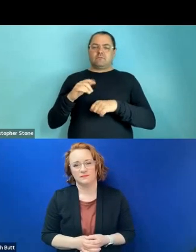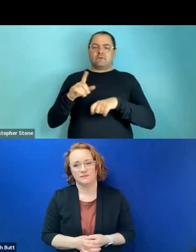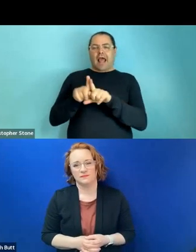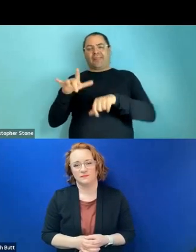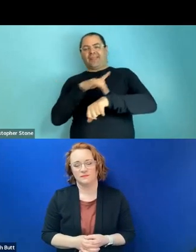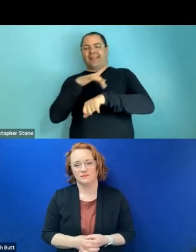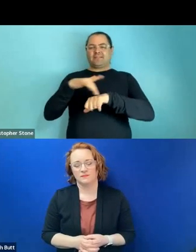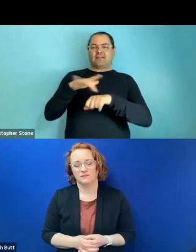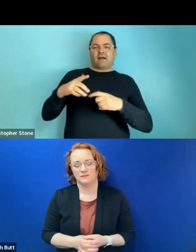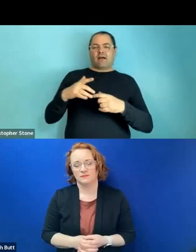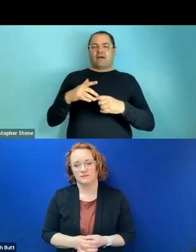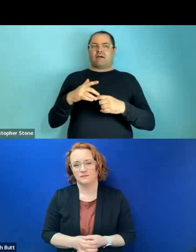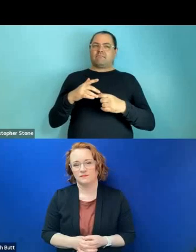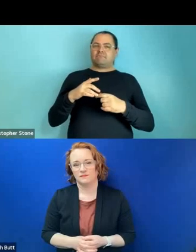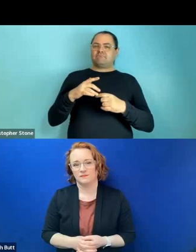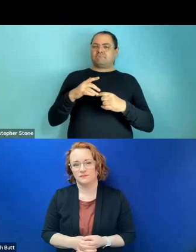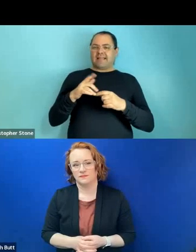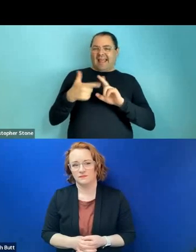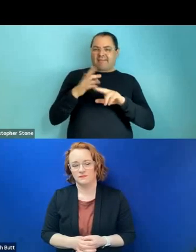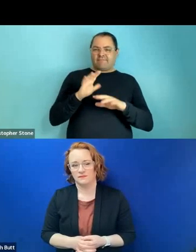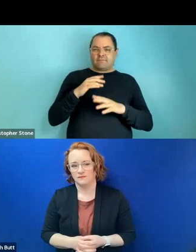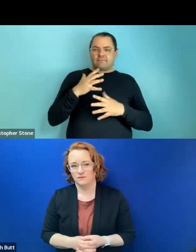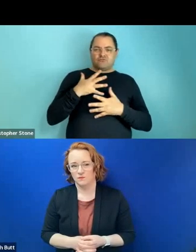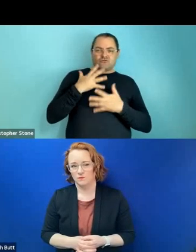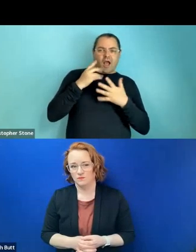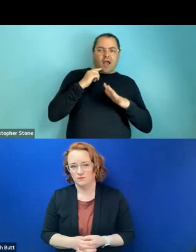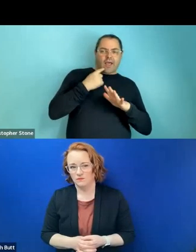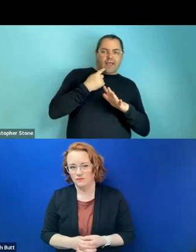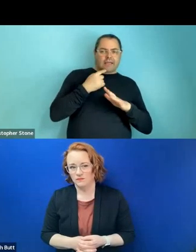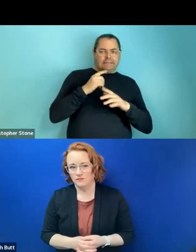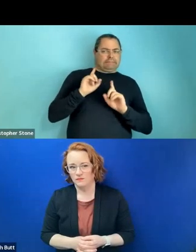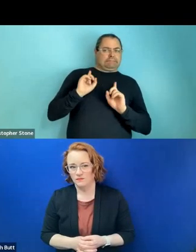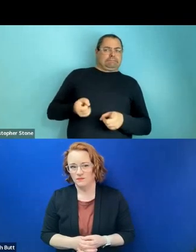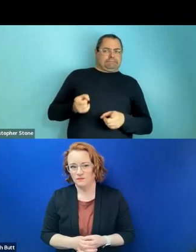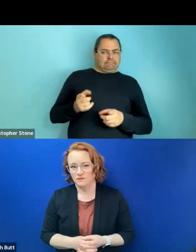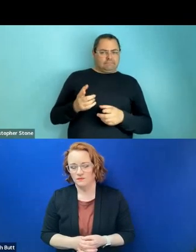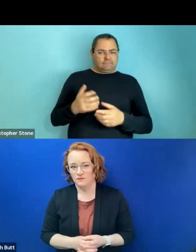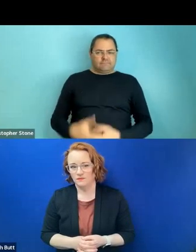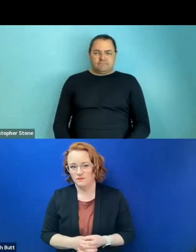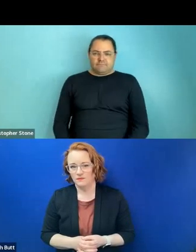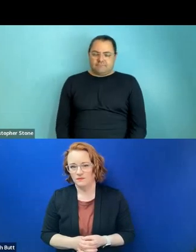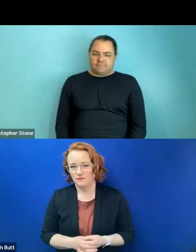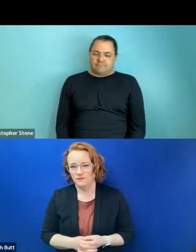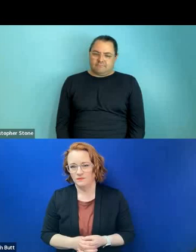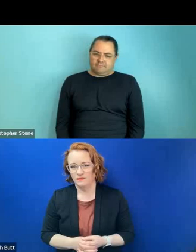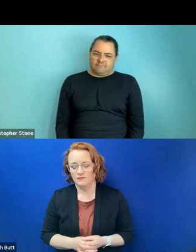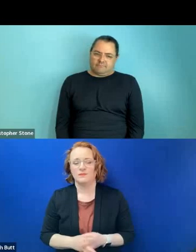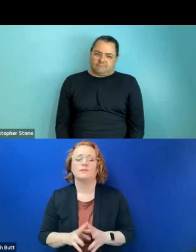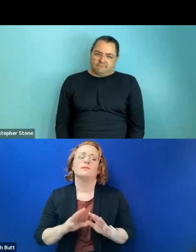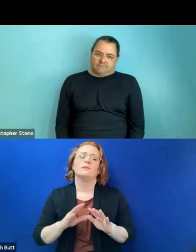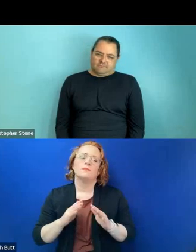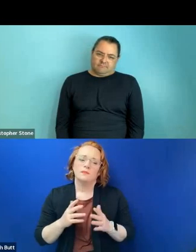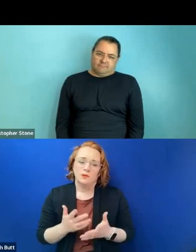it something that someone who's shy and introverted would steer away from? It might be an area of